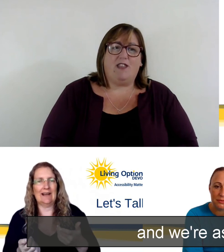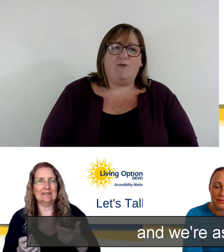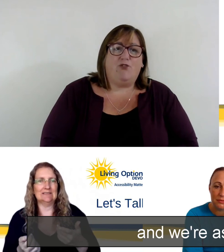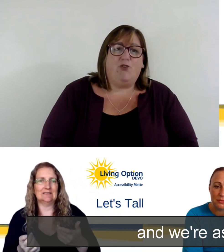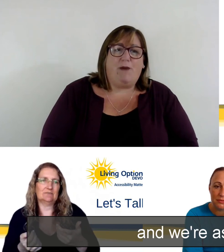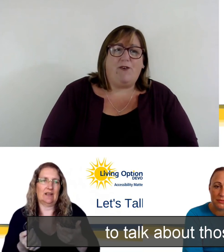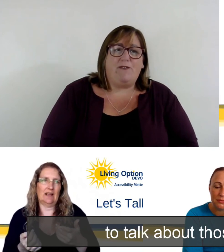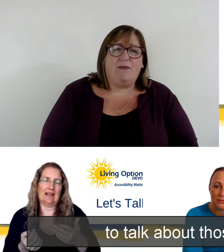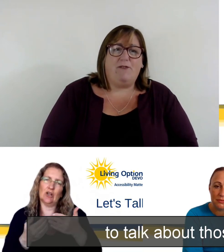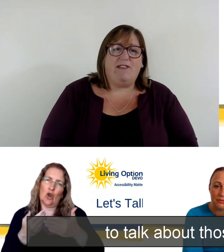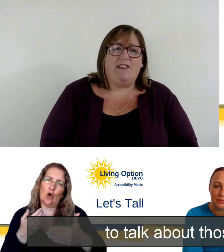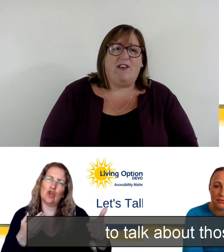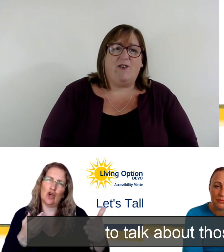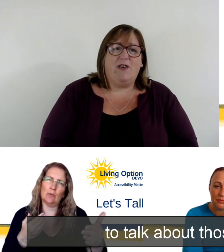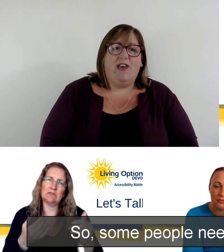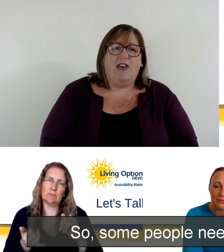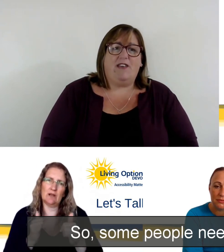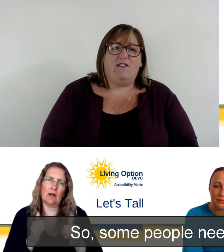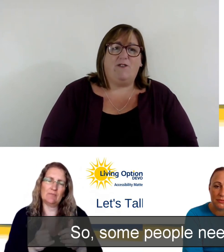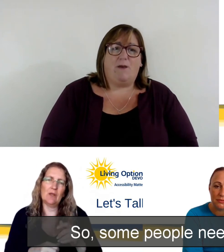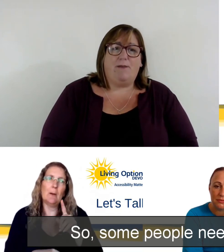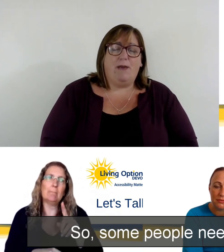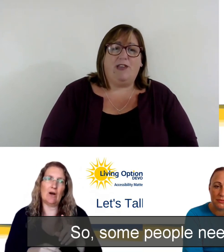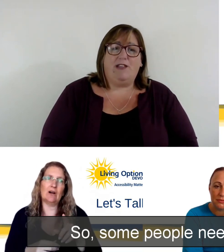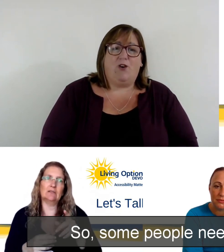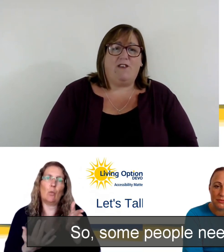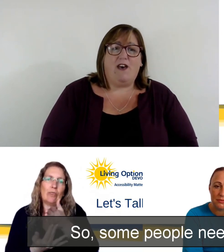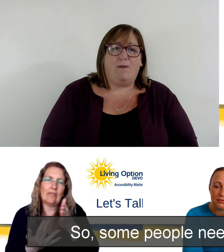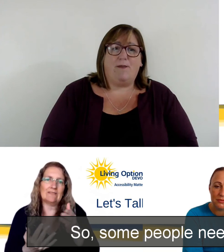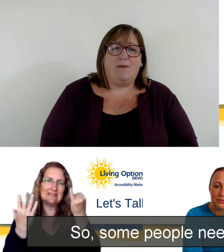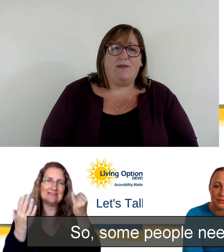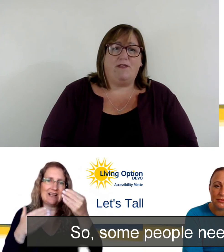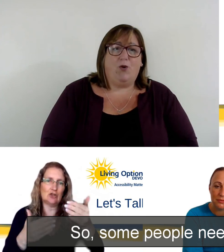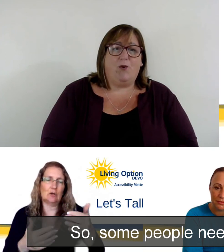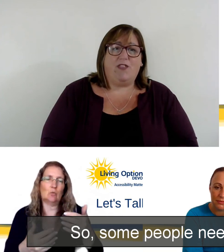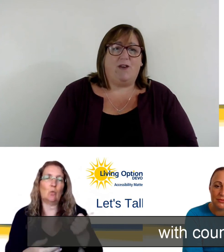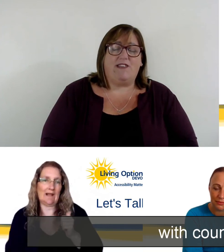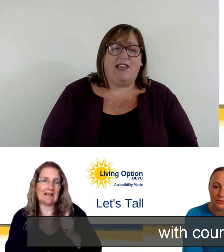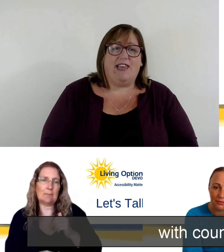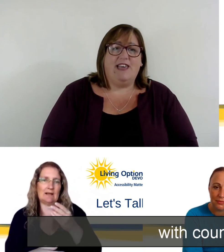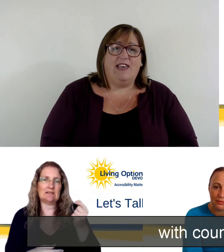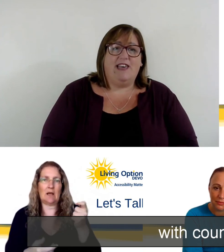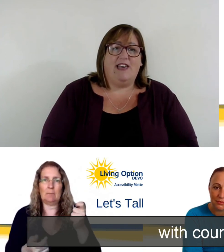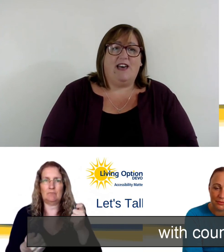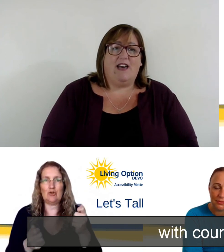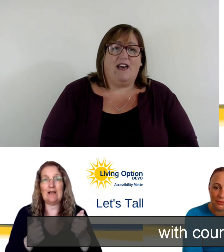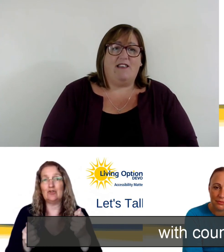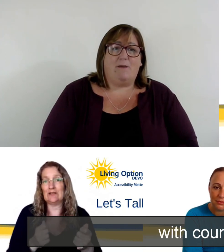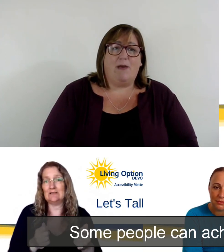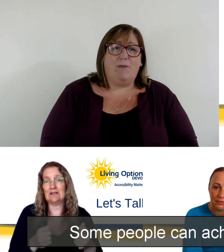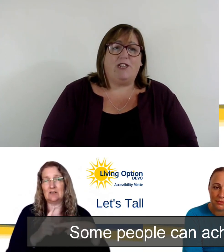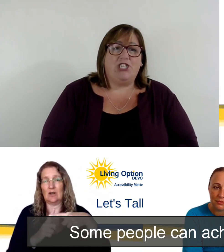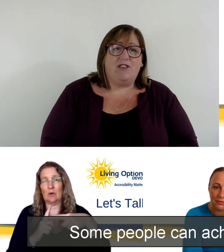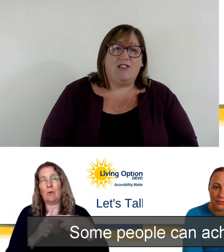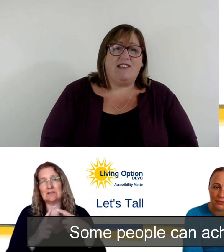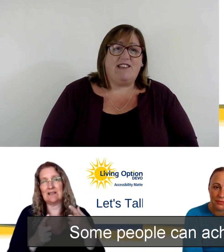and we're asking them to talk about those experiences. So some people need long-term support with counselling.